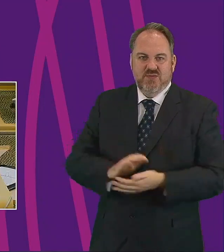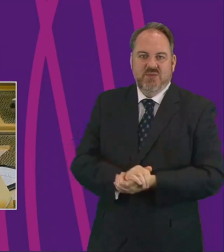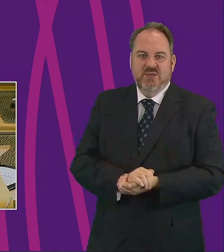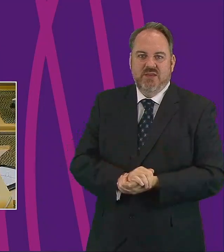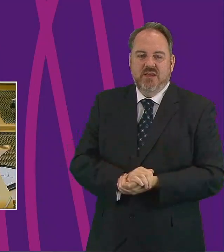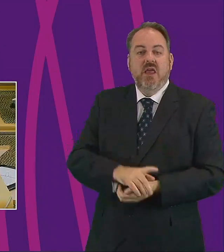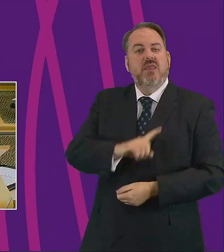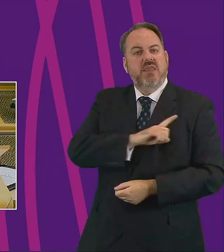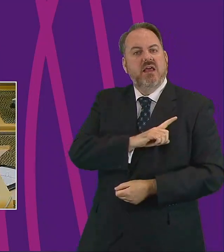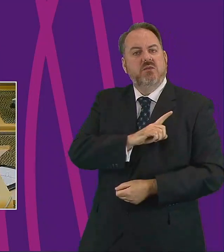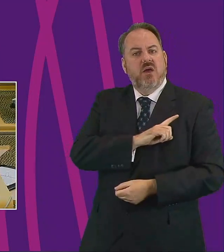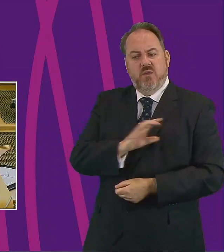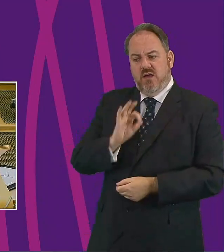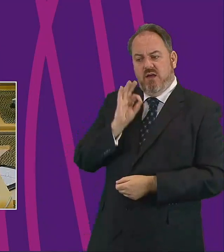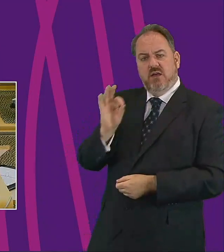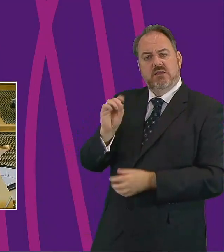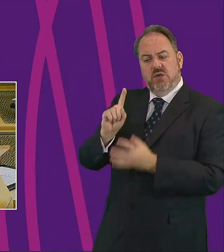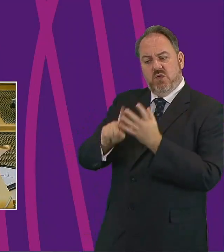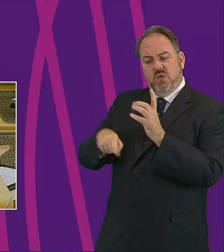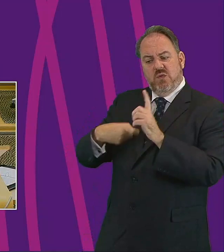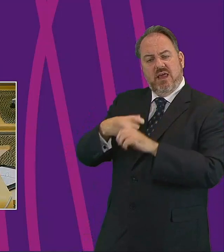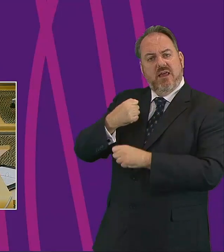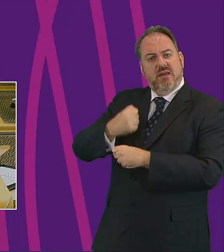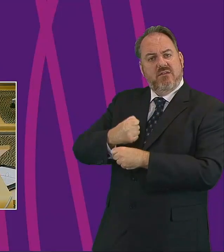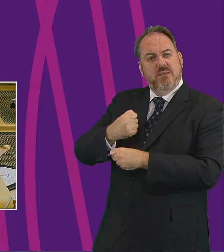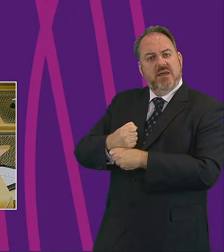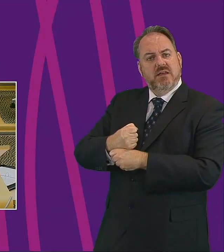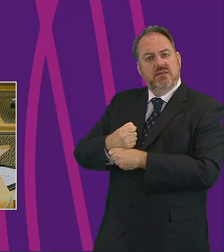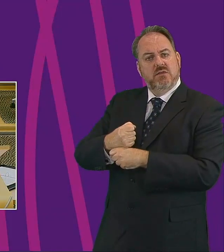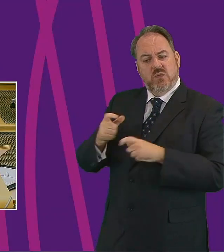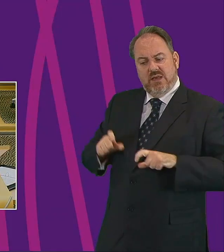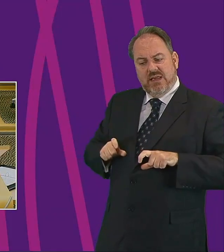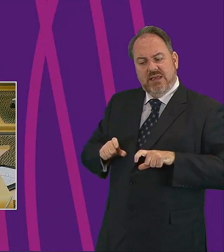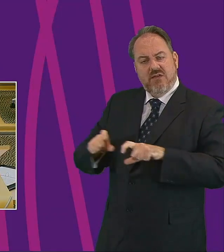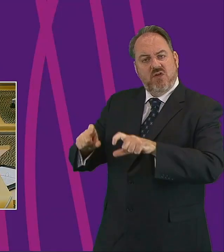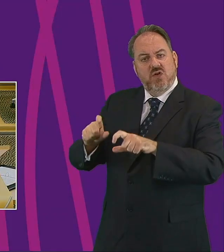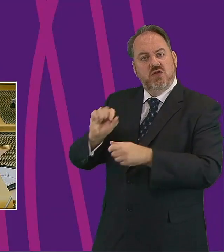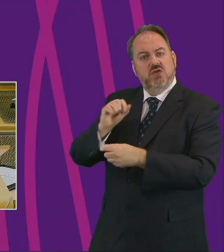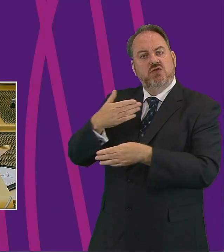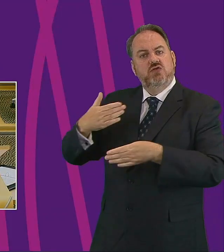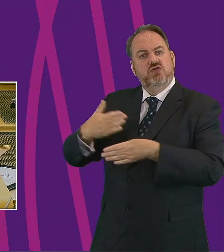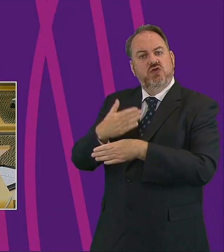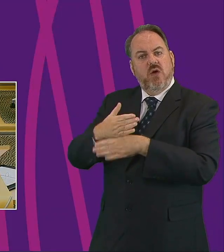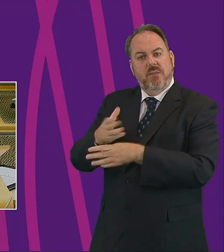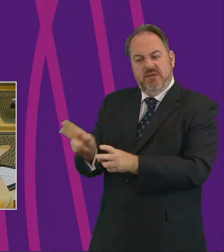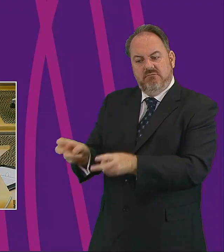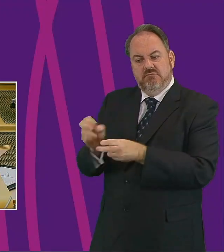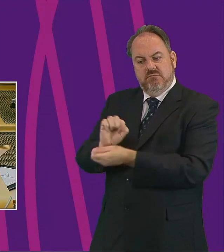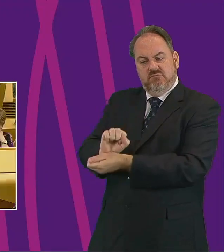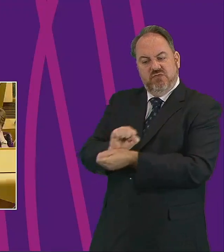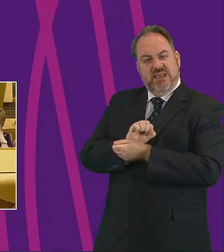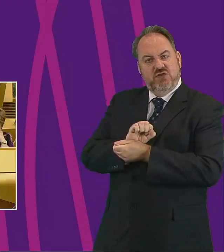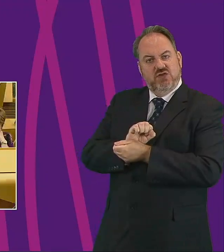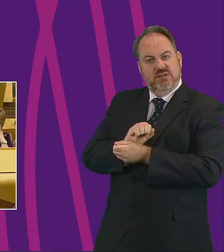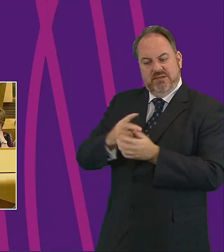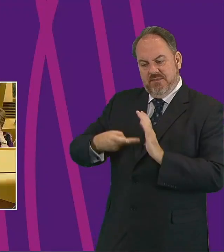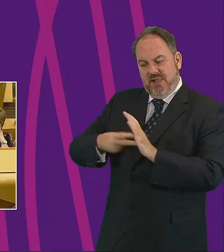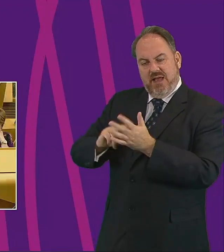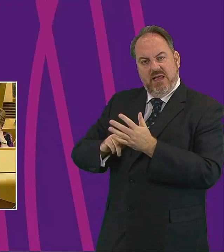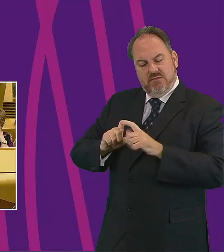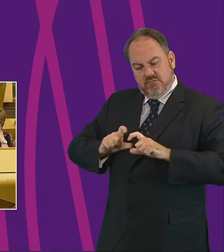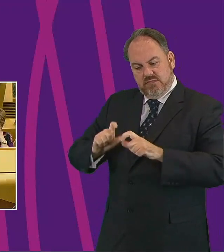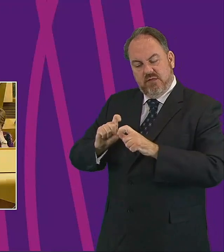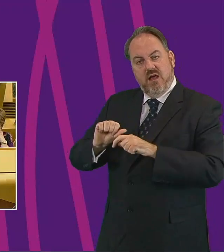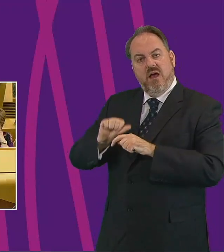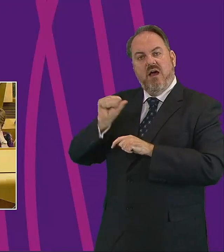we are calling on the UK Government to extend the job retention scheme beyond October to save businesses and jobs. That's why